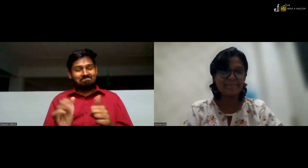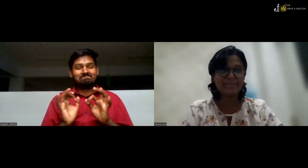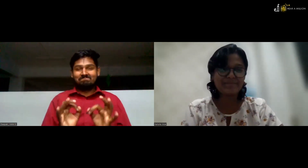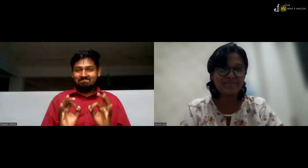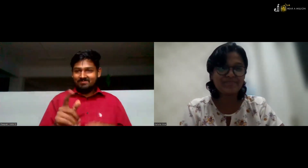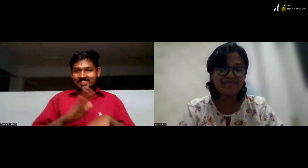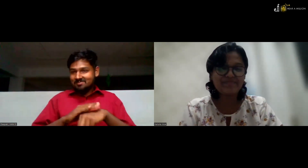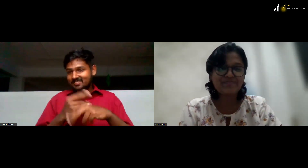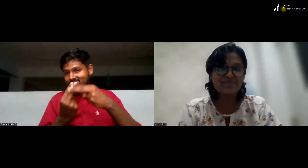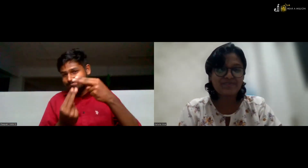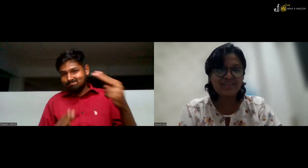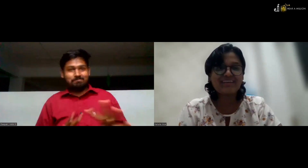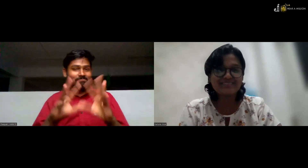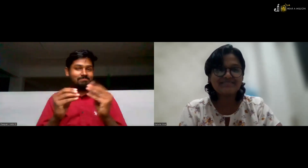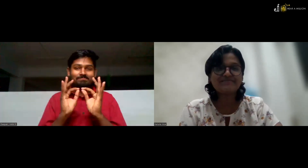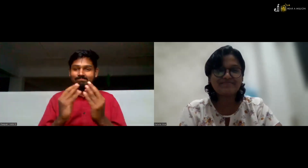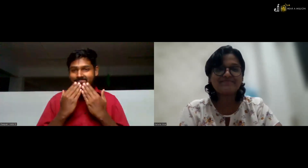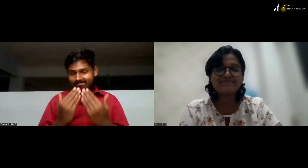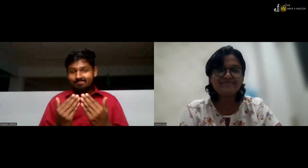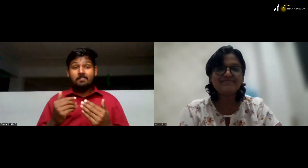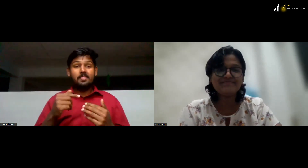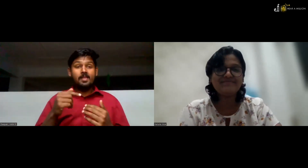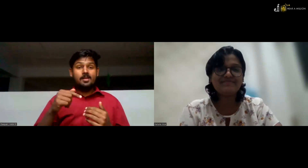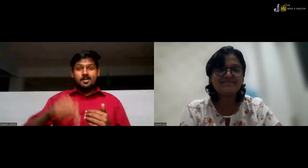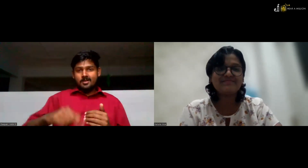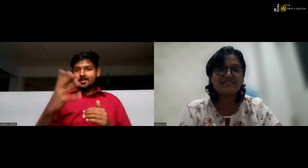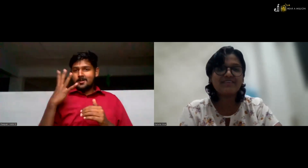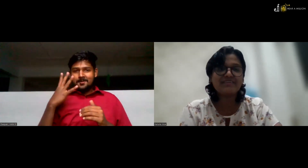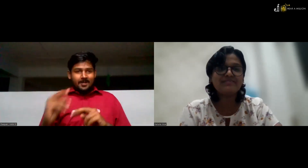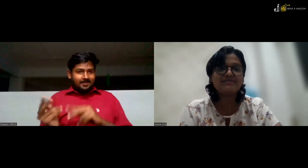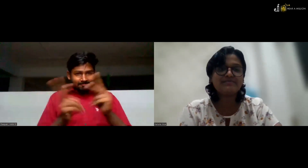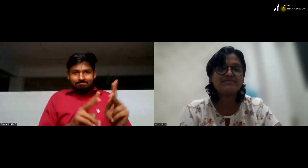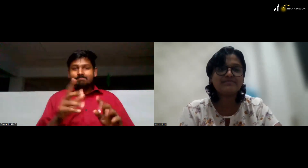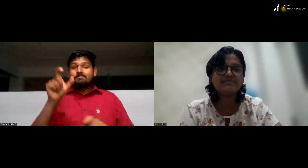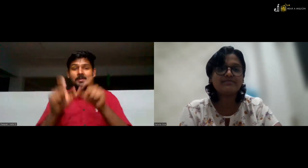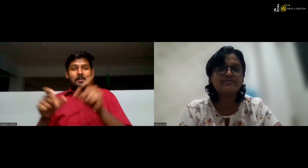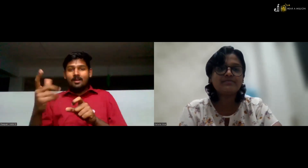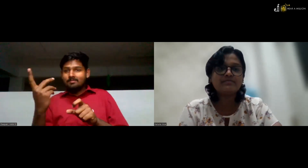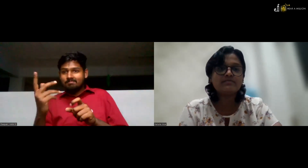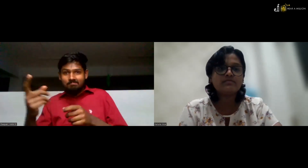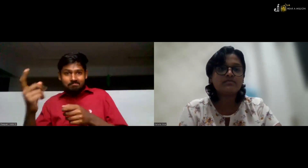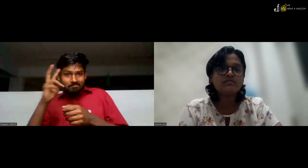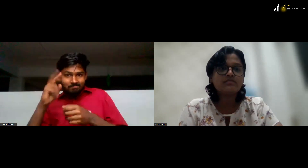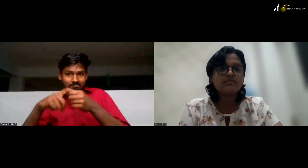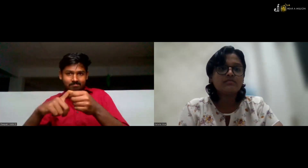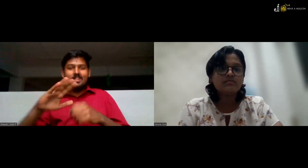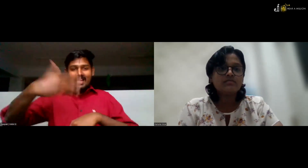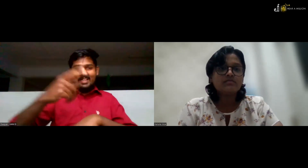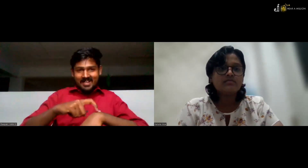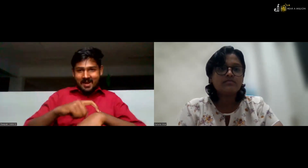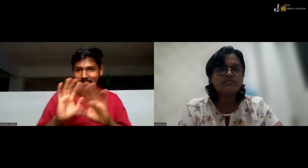be a part of another track very soon. Wow, that's really nice. Thank you, Karuna. And we will be